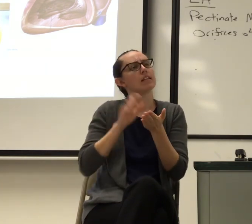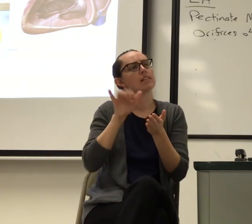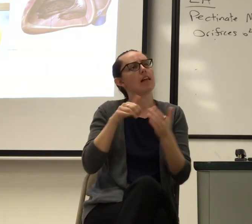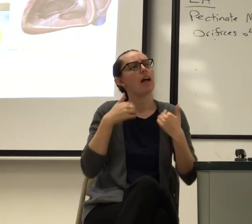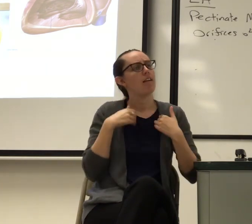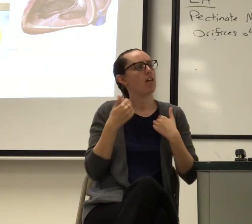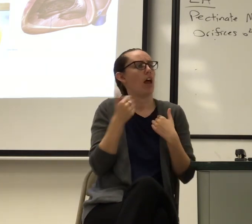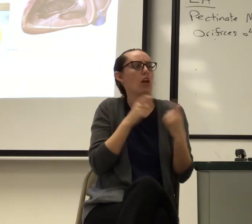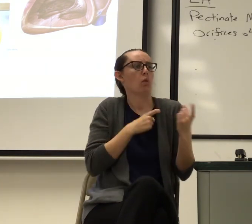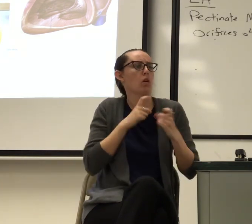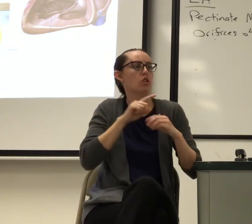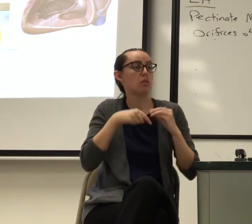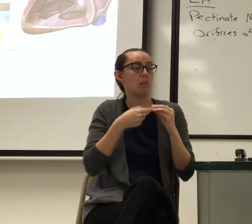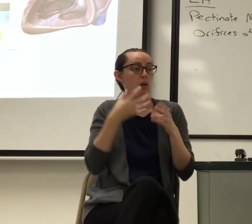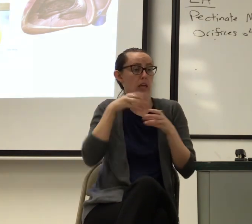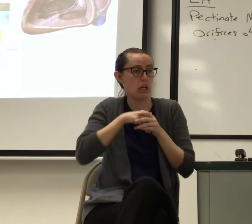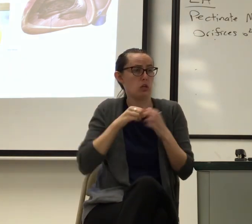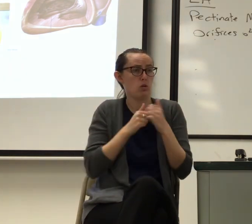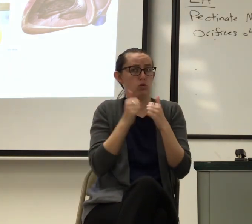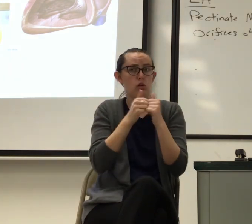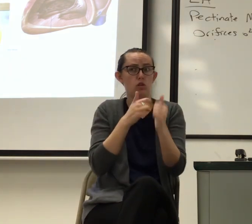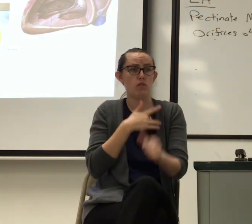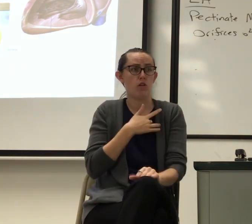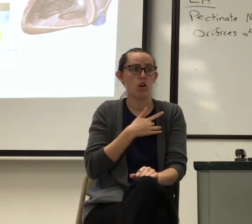structures of the heart? Yeah.